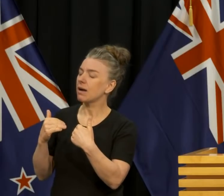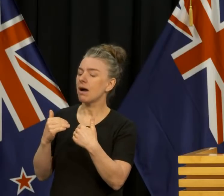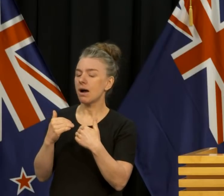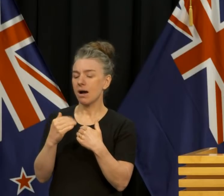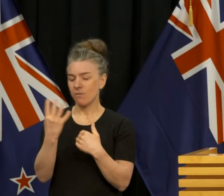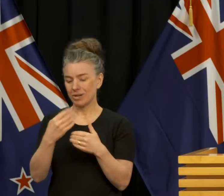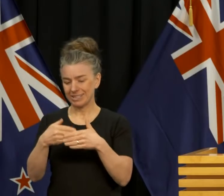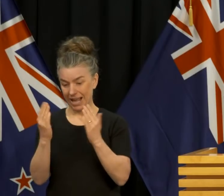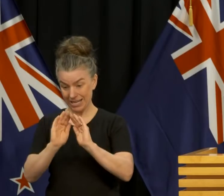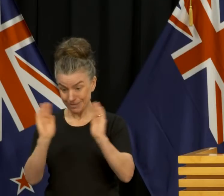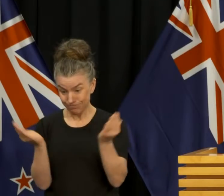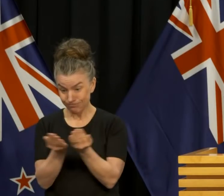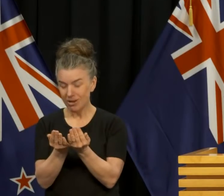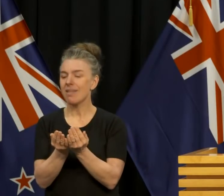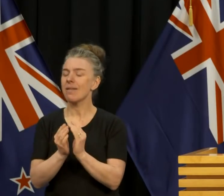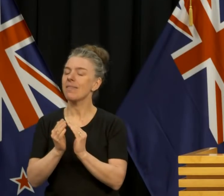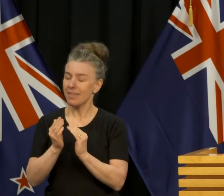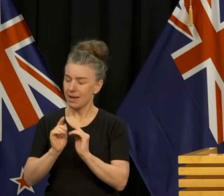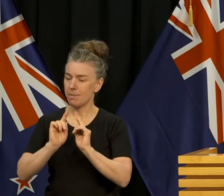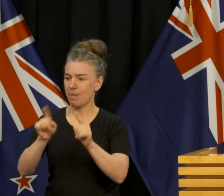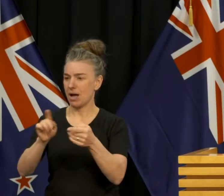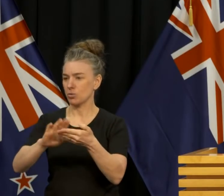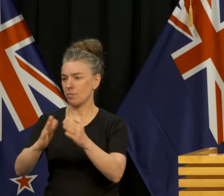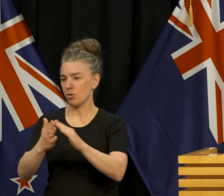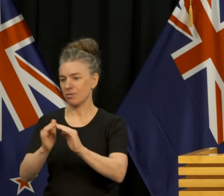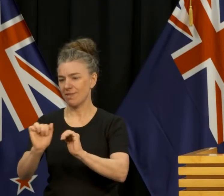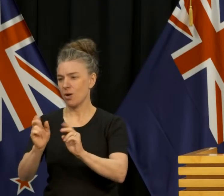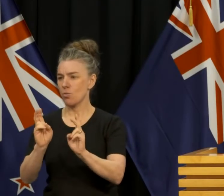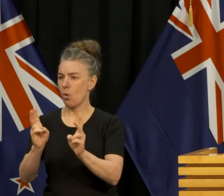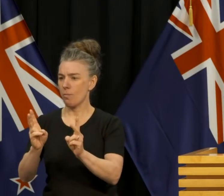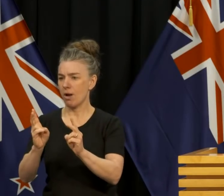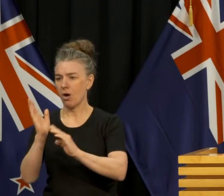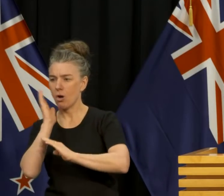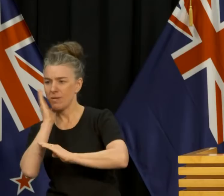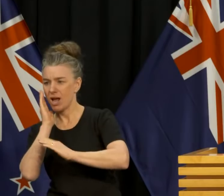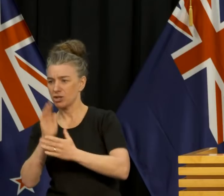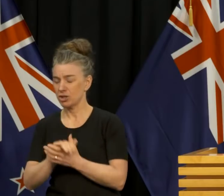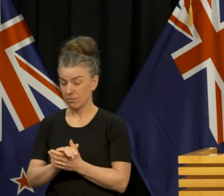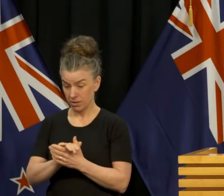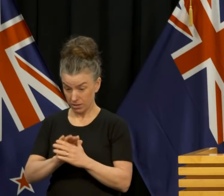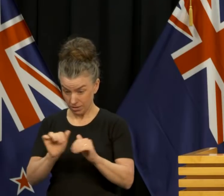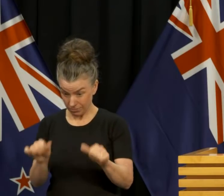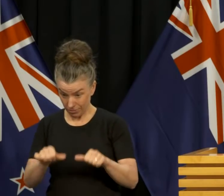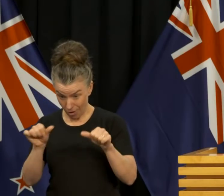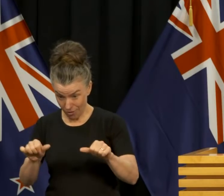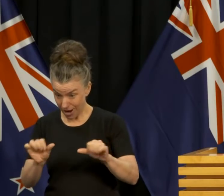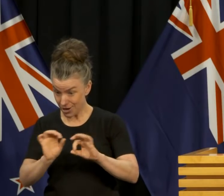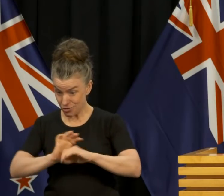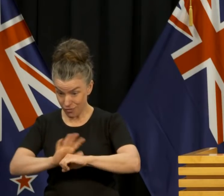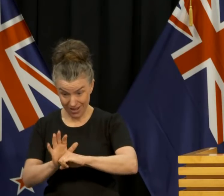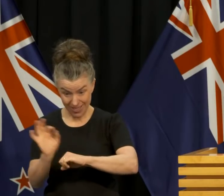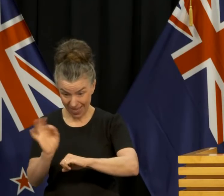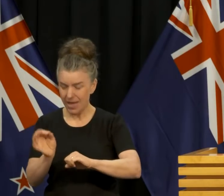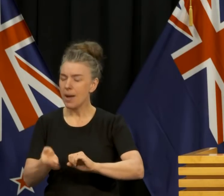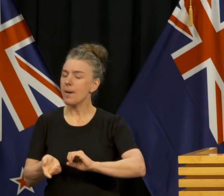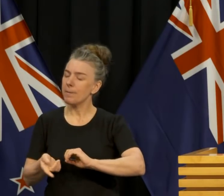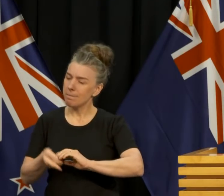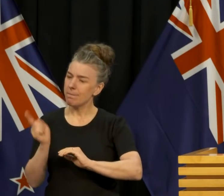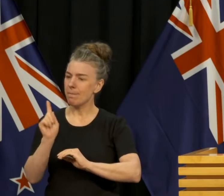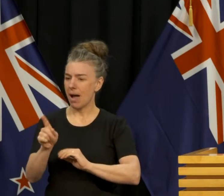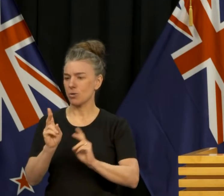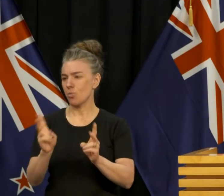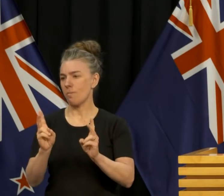returning back into the community. They can isolate, they can be cleared of having COVID before they come back into the community. And again,